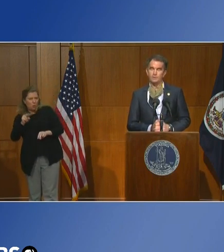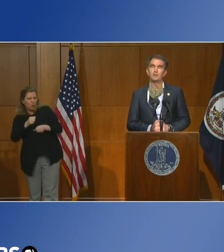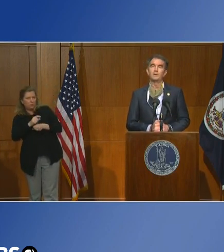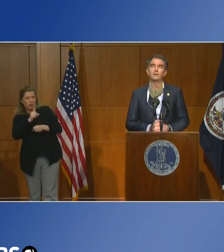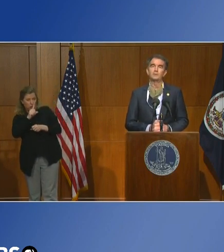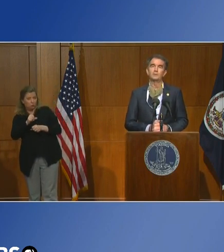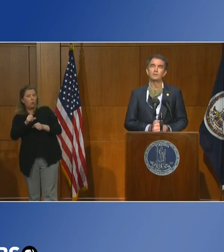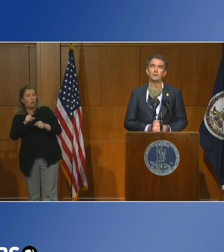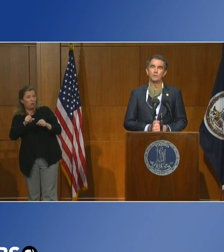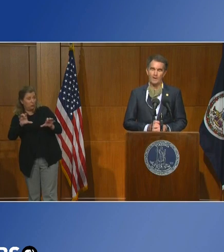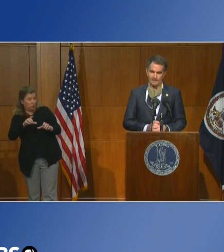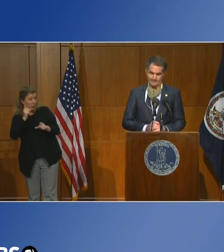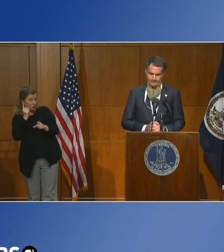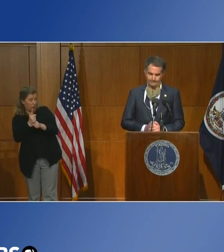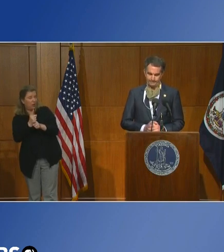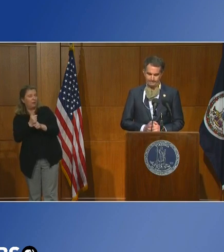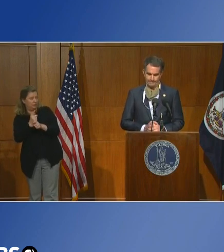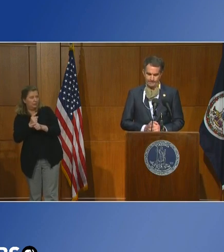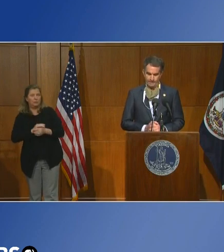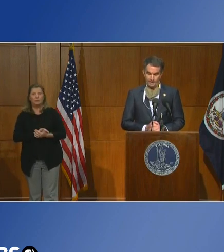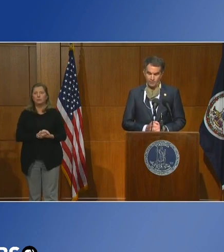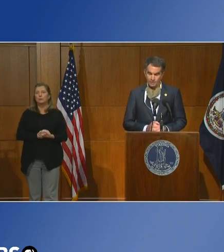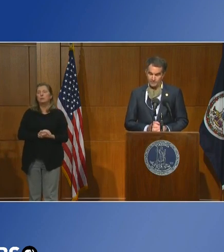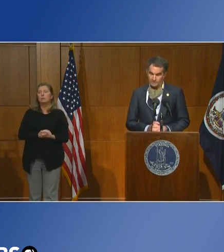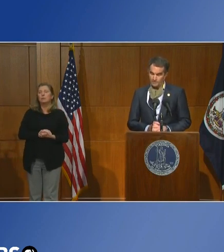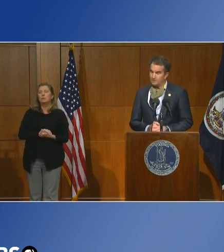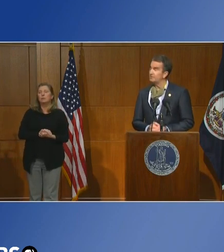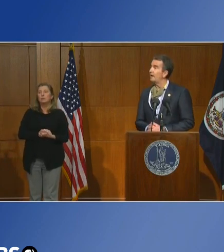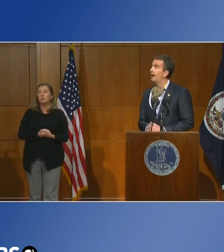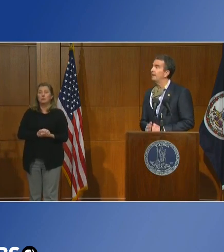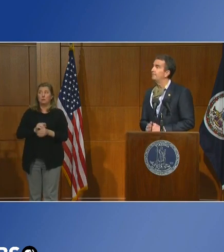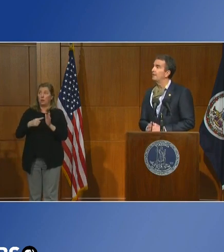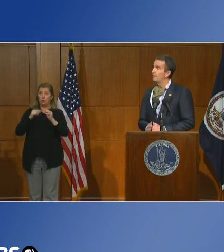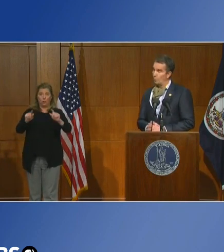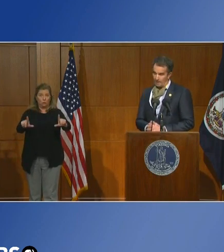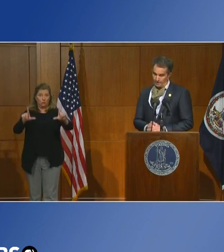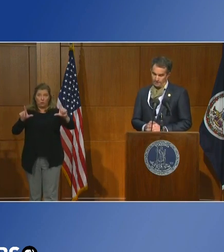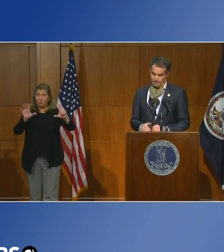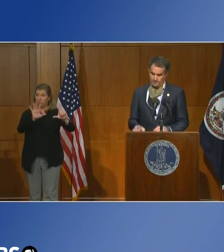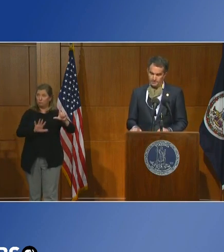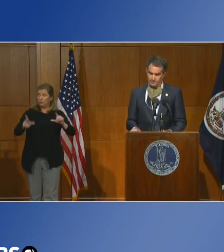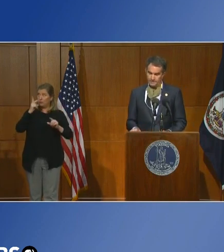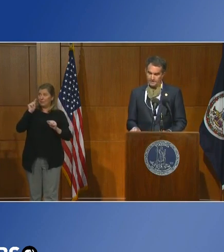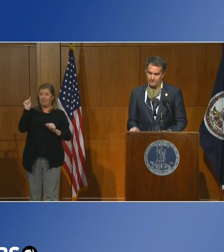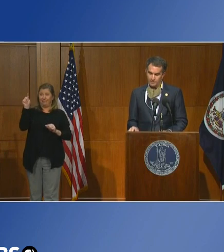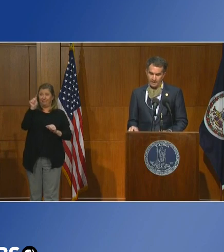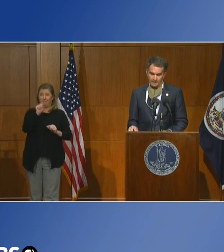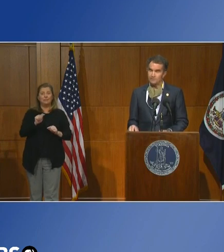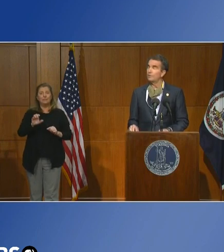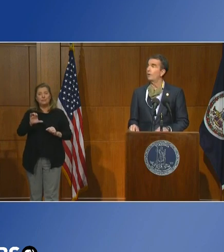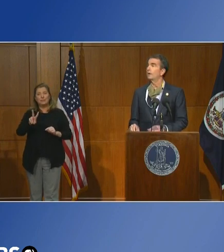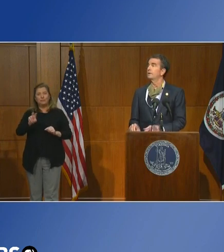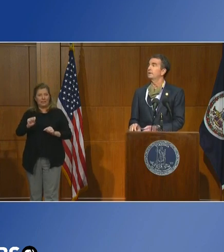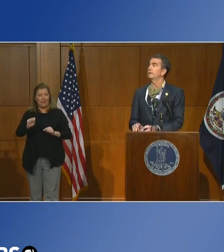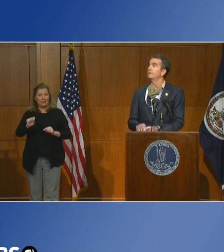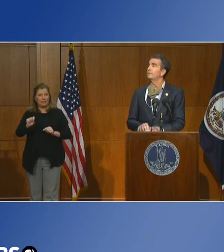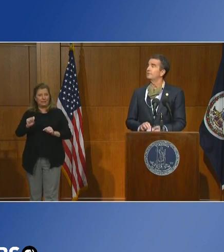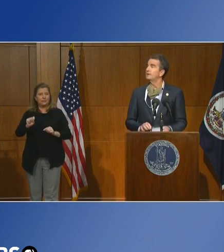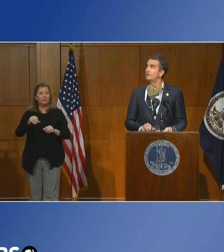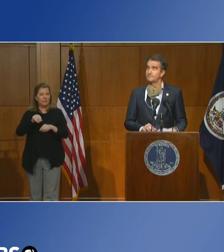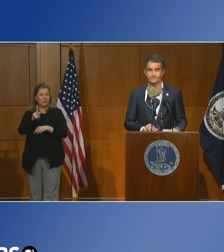sure that you do it correctly. You can see on this slide where the CVS locations are